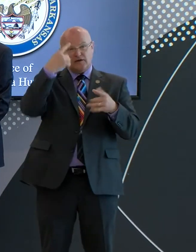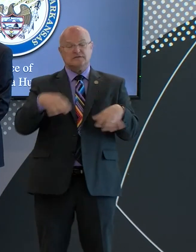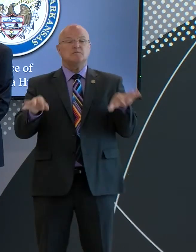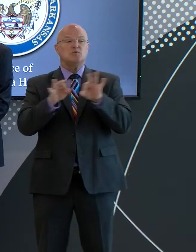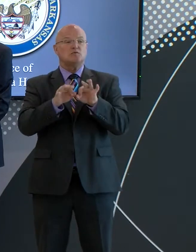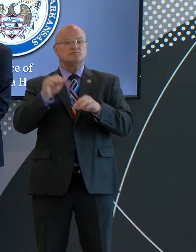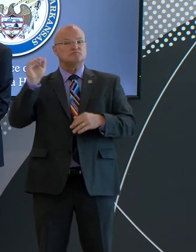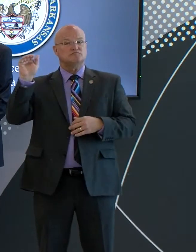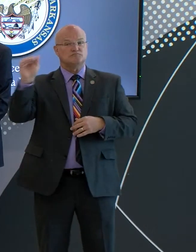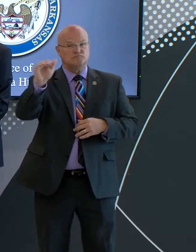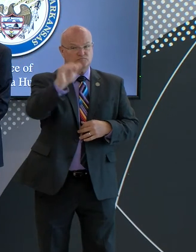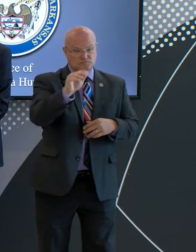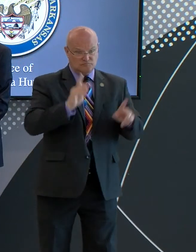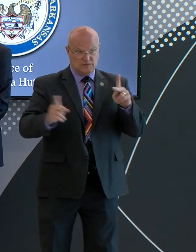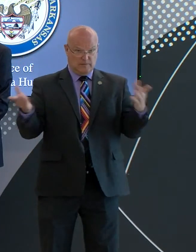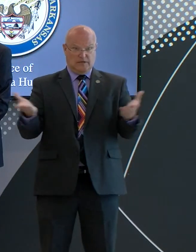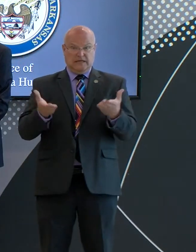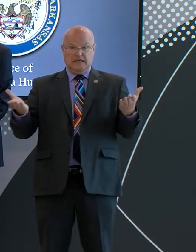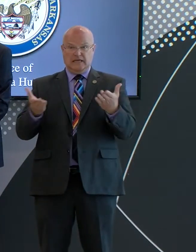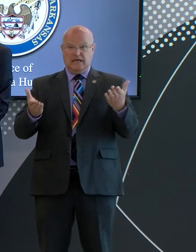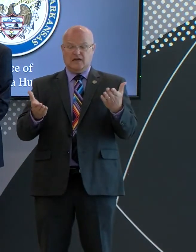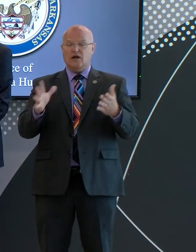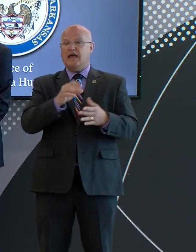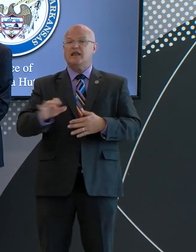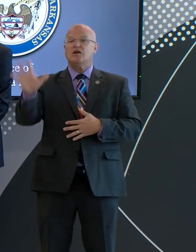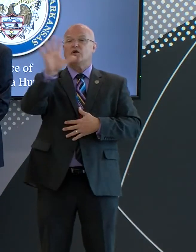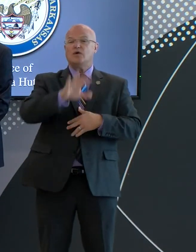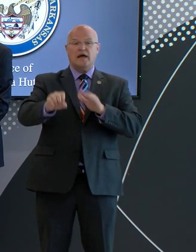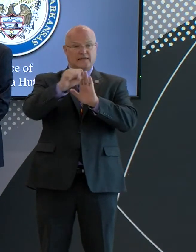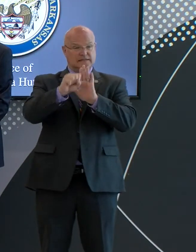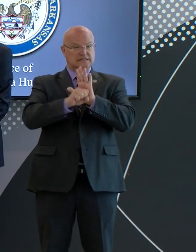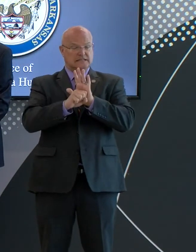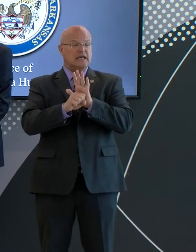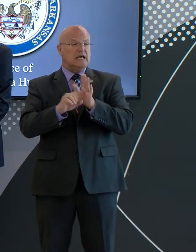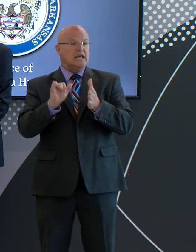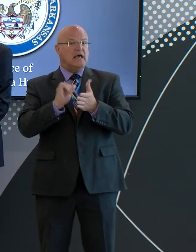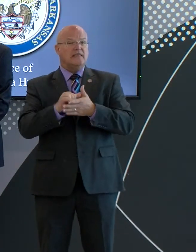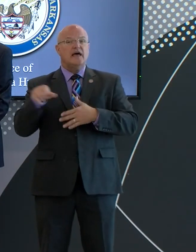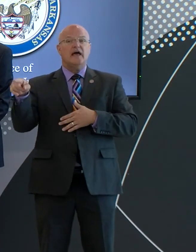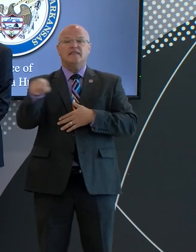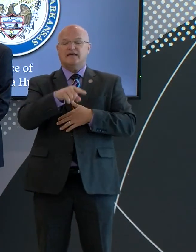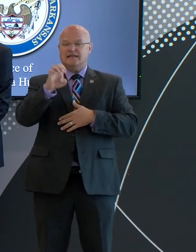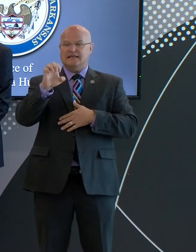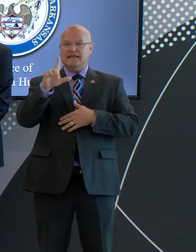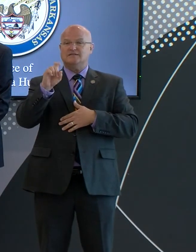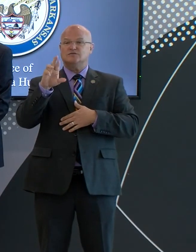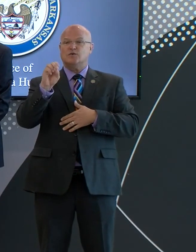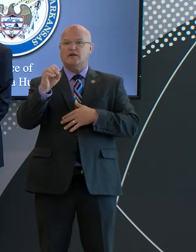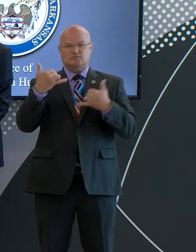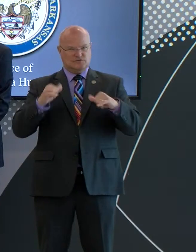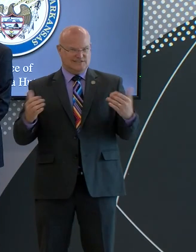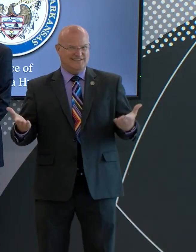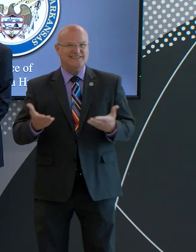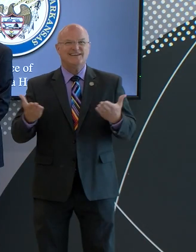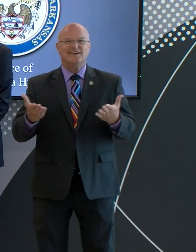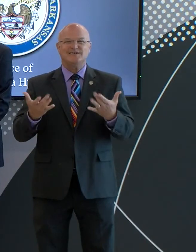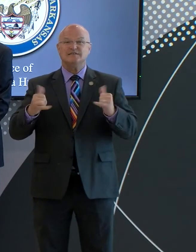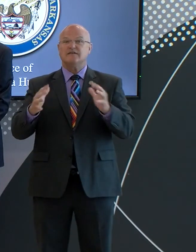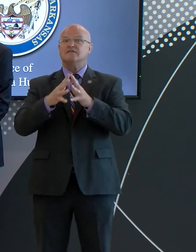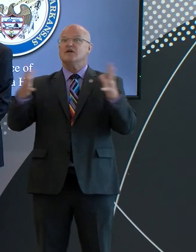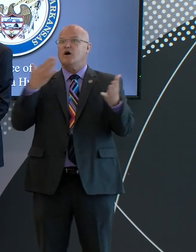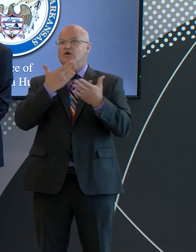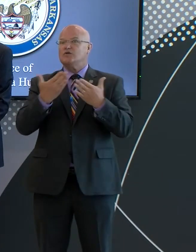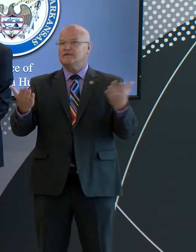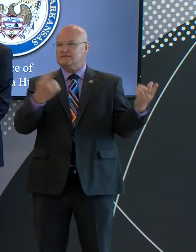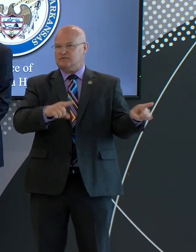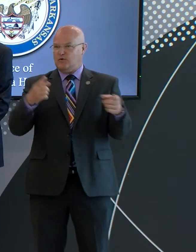remind people here in El Dorado, across the state and across the region, the El Dorado is still here. We still have a lot of good